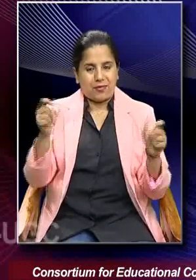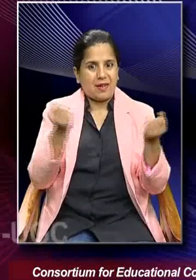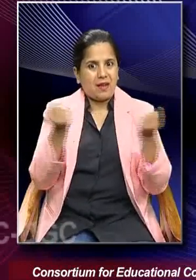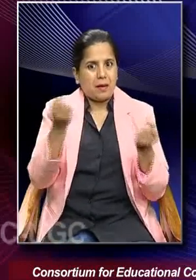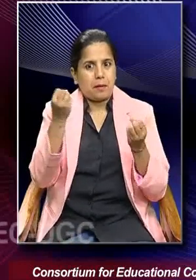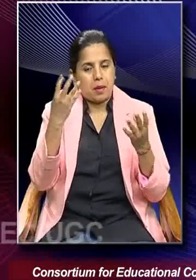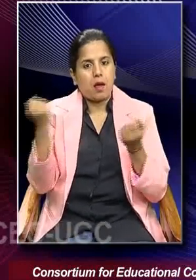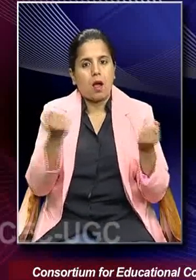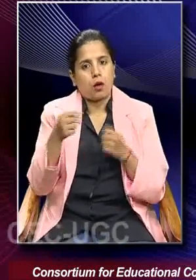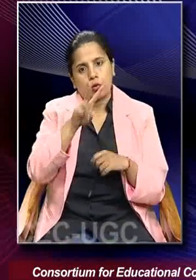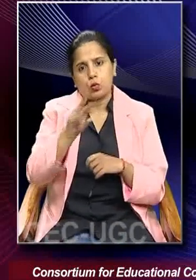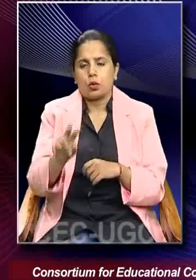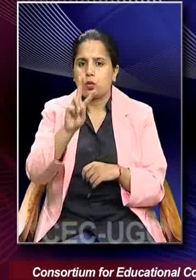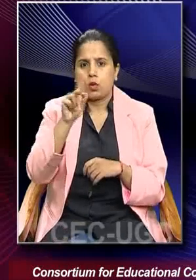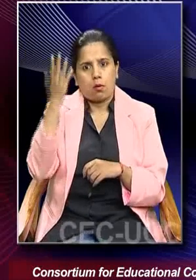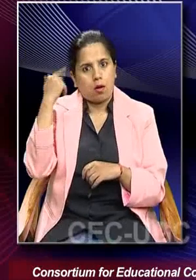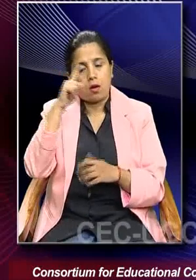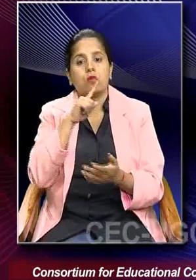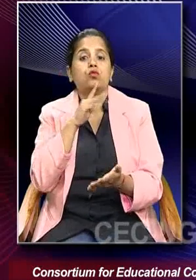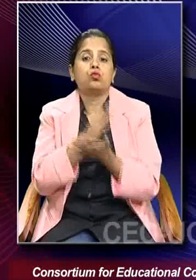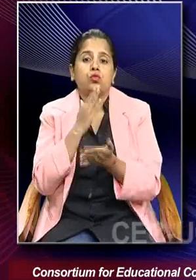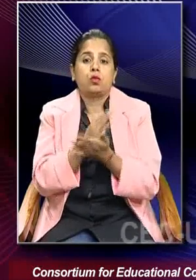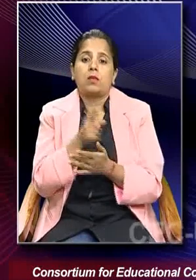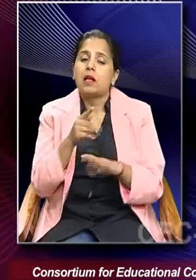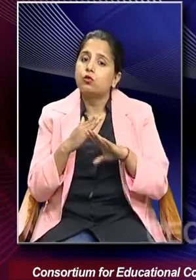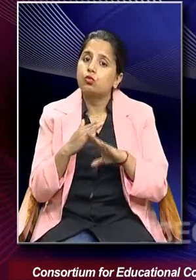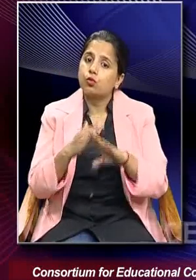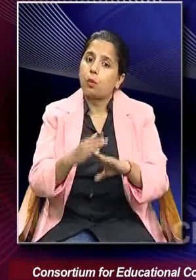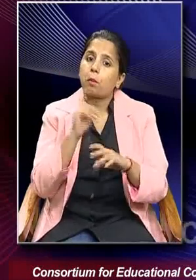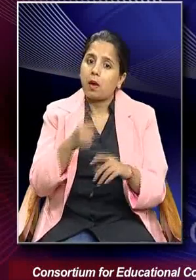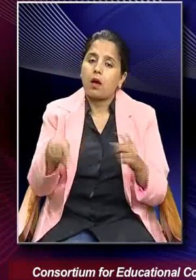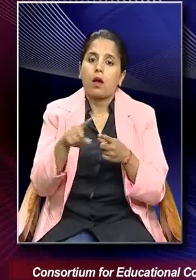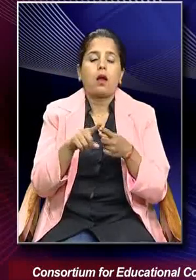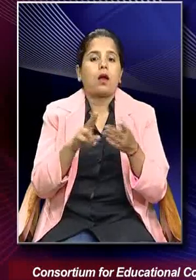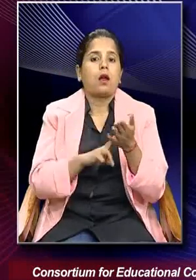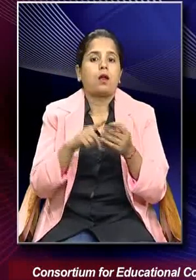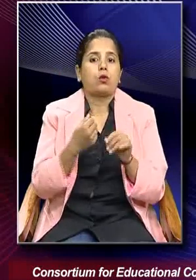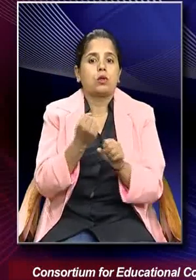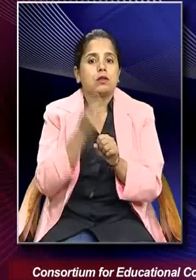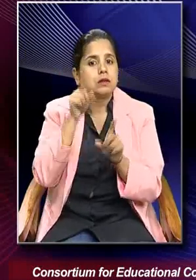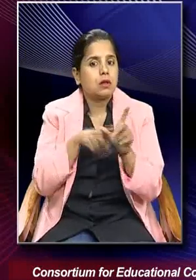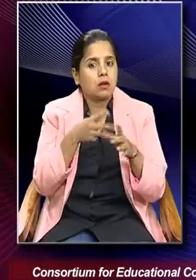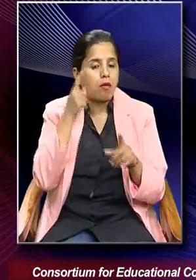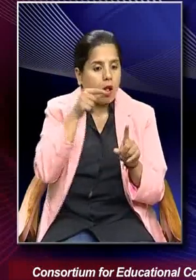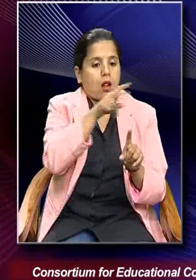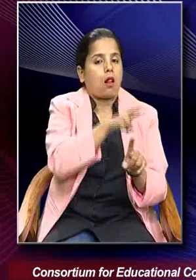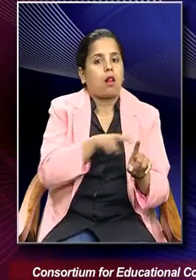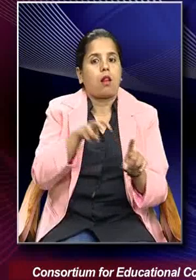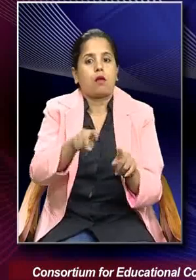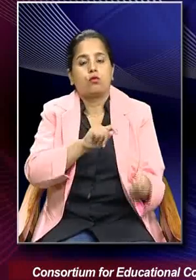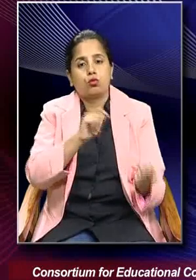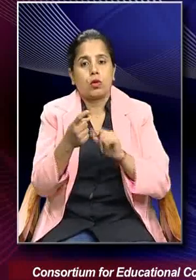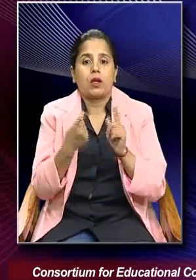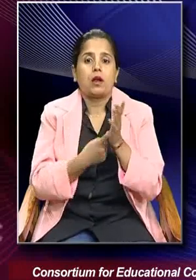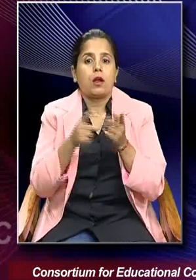targets mentioned, they need a surety or security of energy transition towards renewable energy,